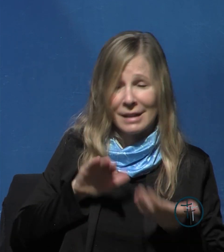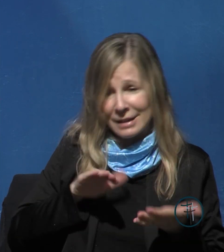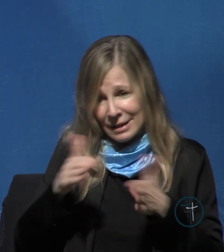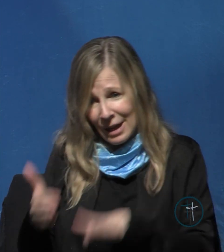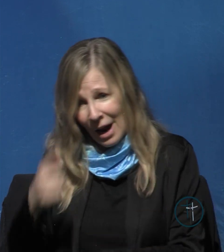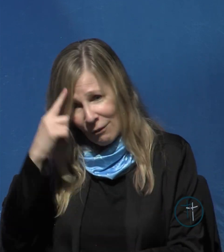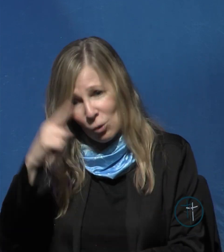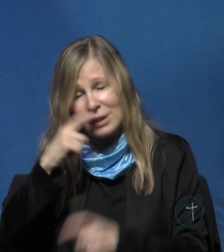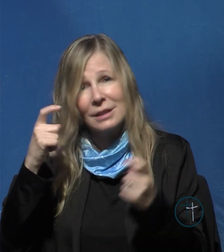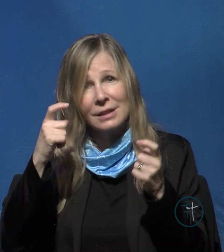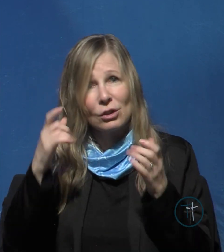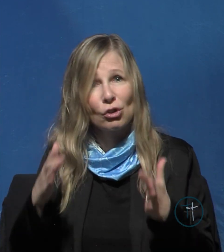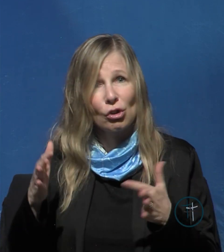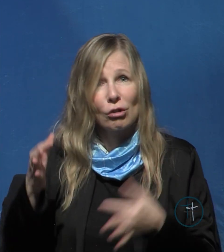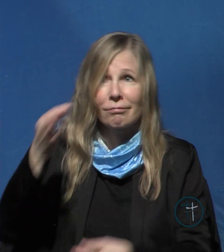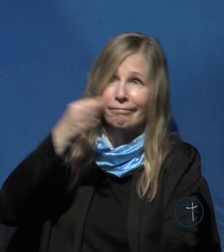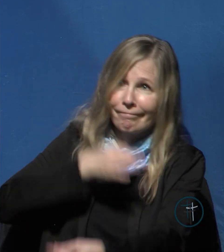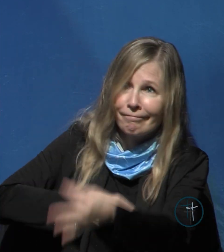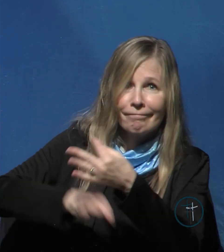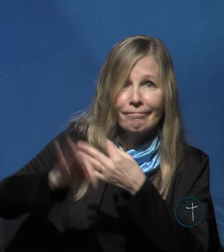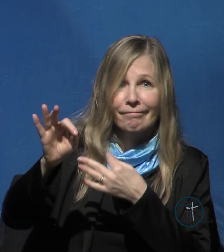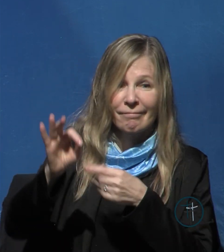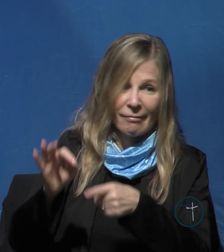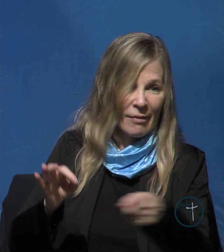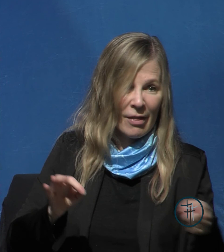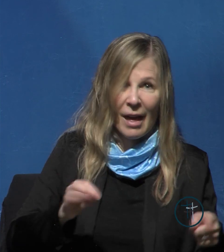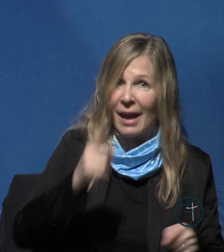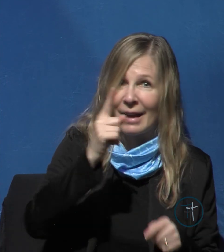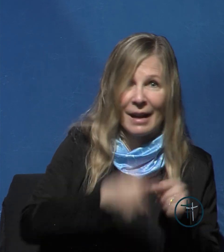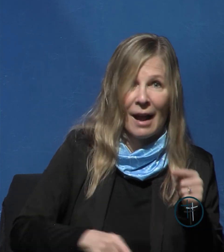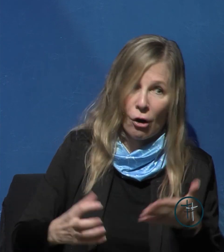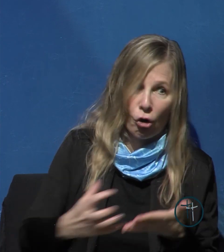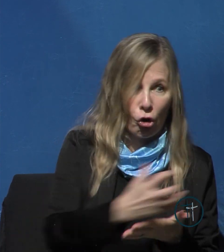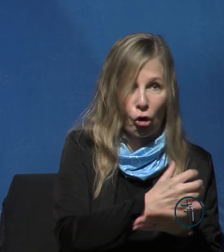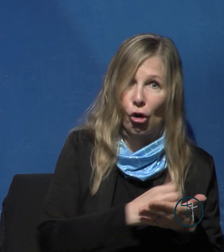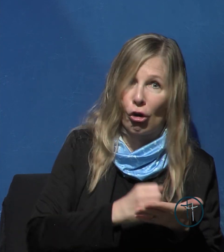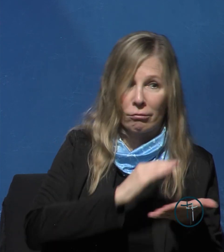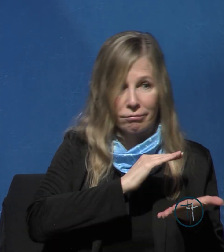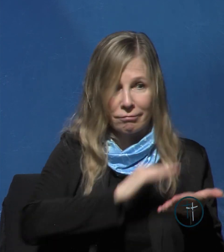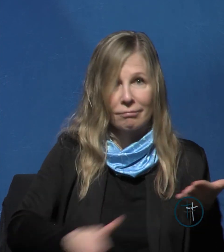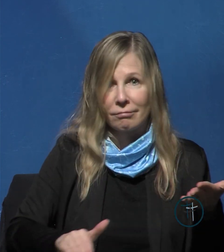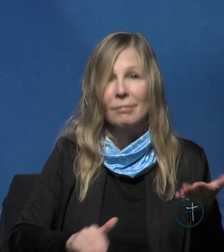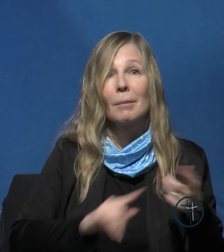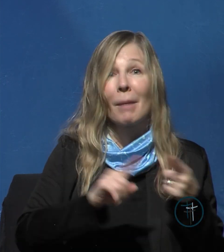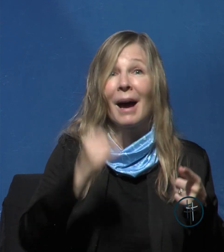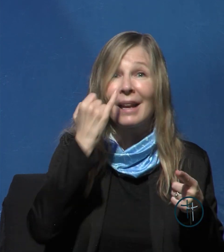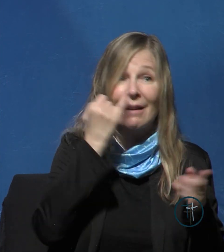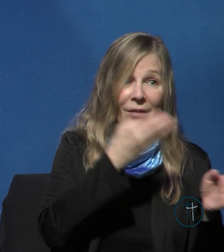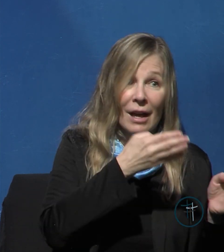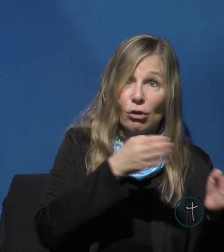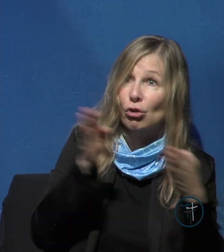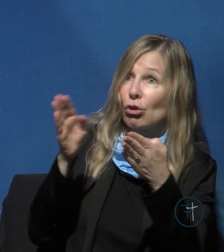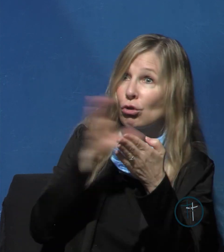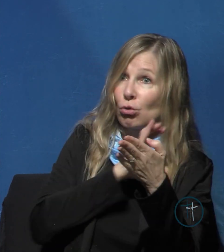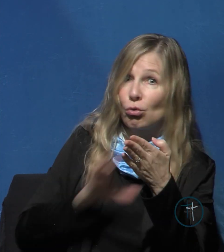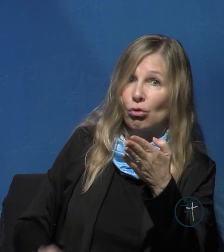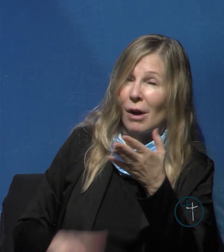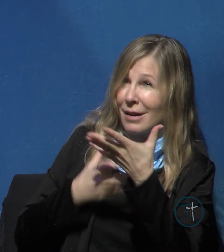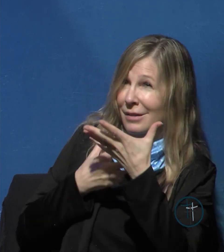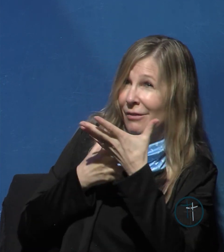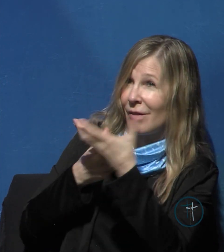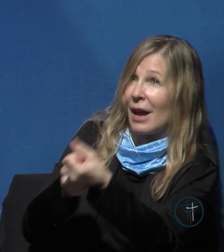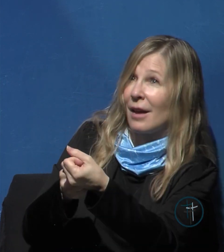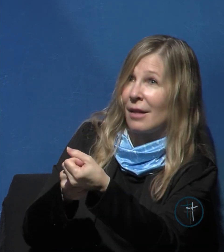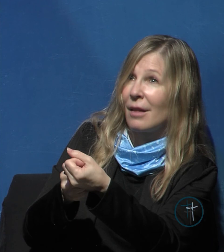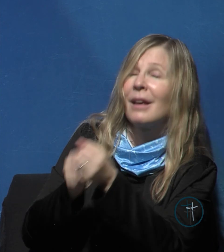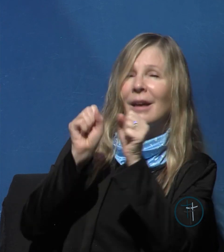He died in the place of sinners, and that while they can't work off their guilt, if they'll turn to Christ and place their faith in him, they